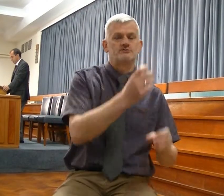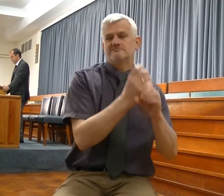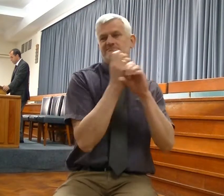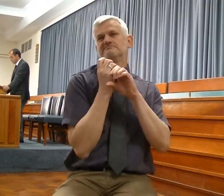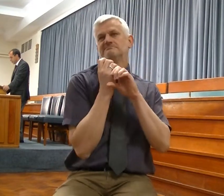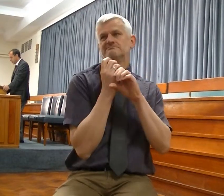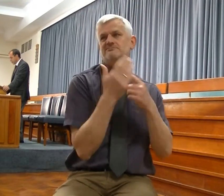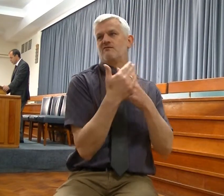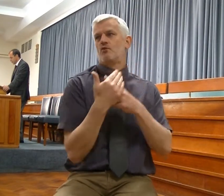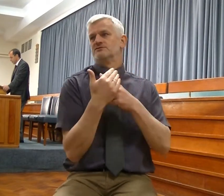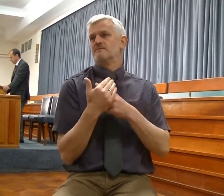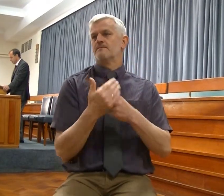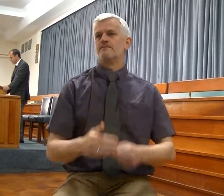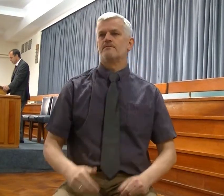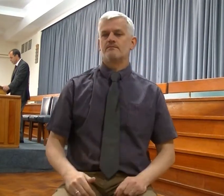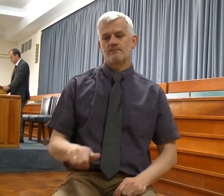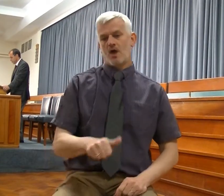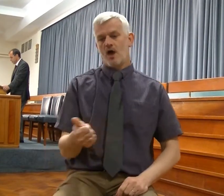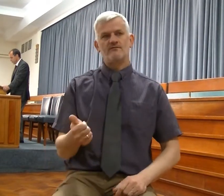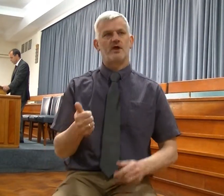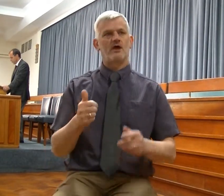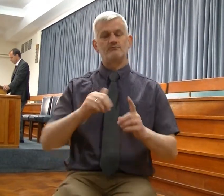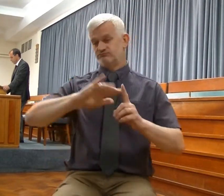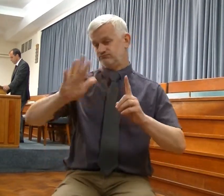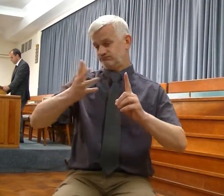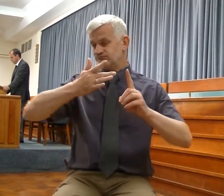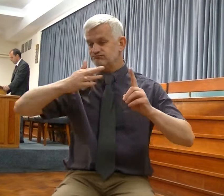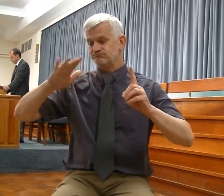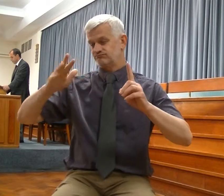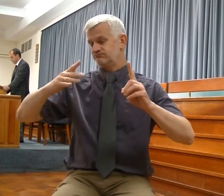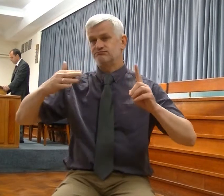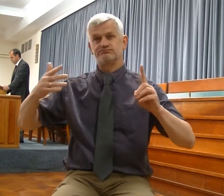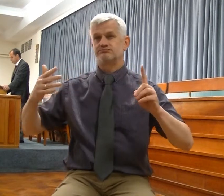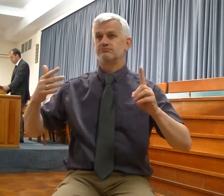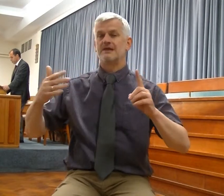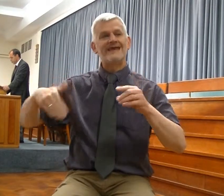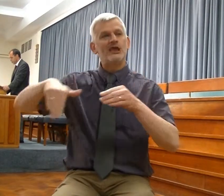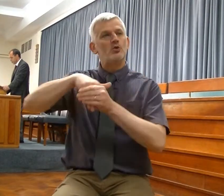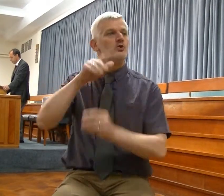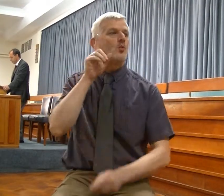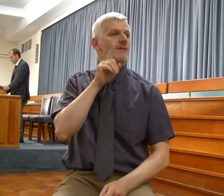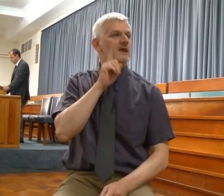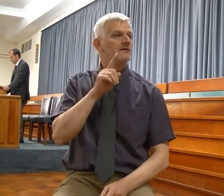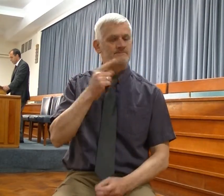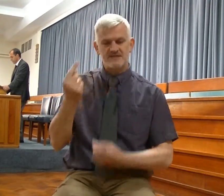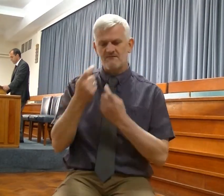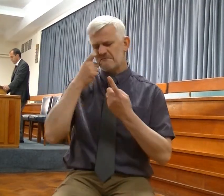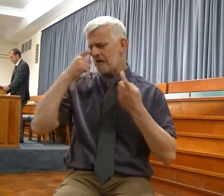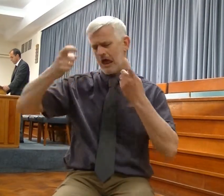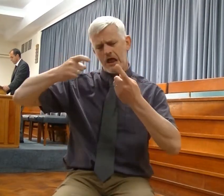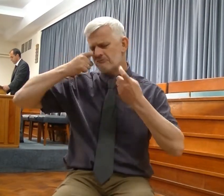And there followed him a great company of people and of women, which also bewailed and lamented